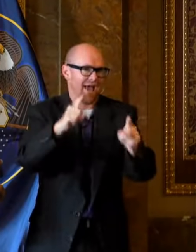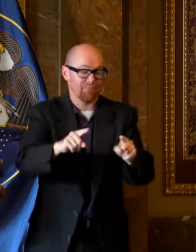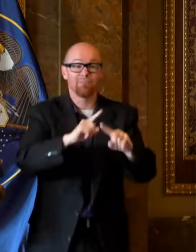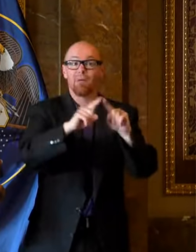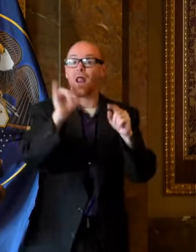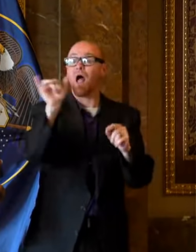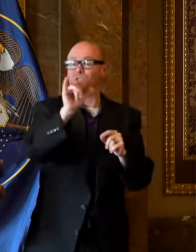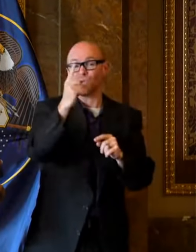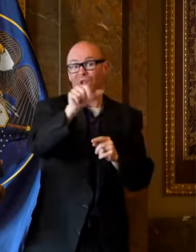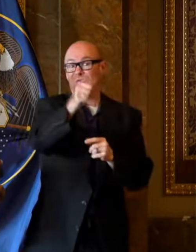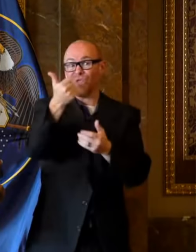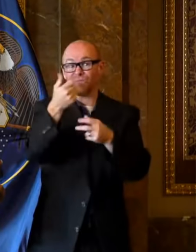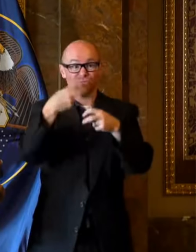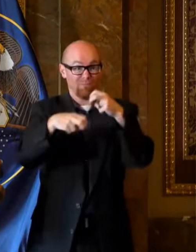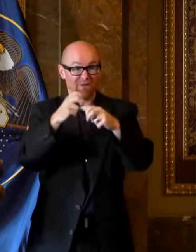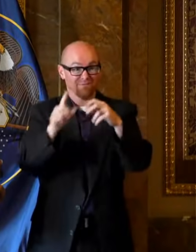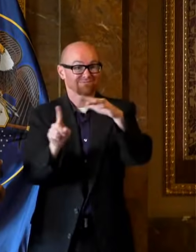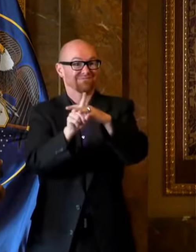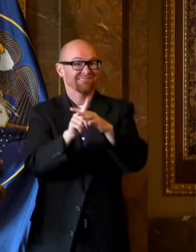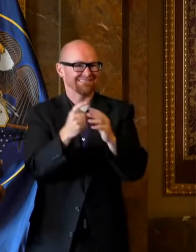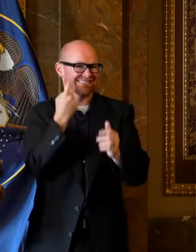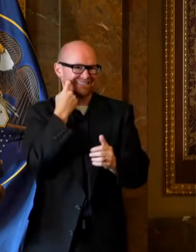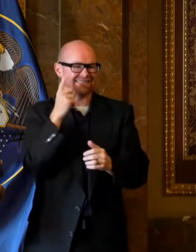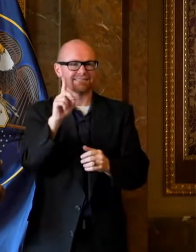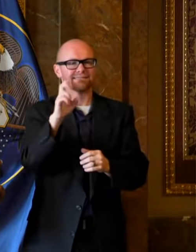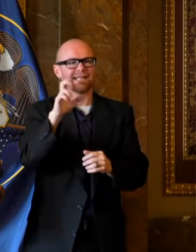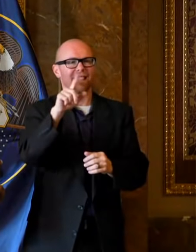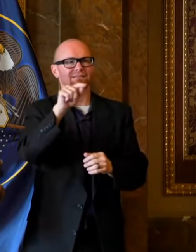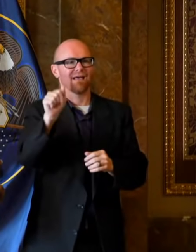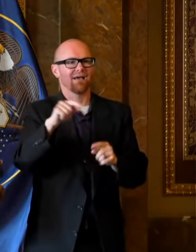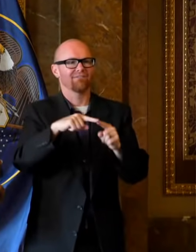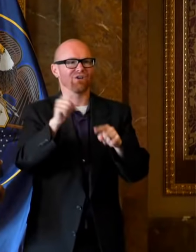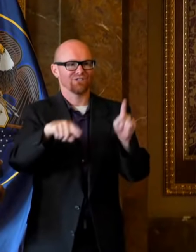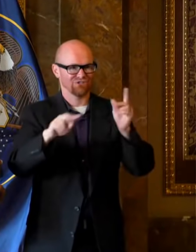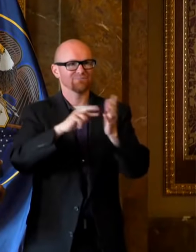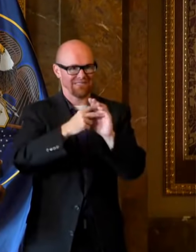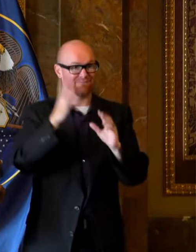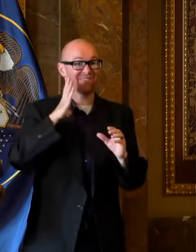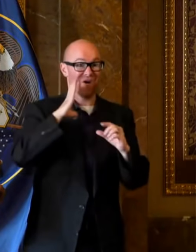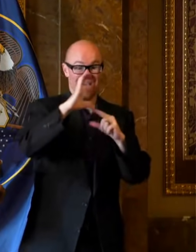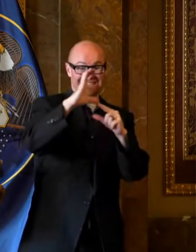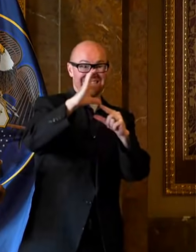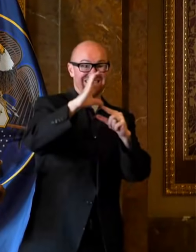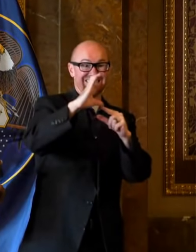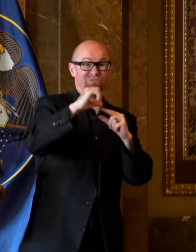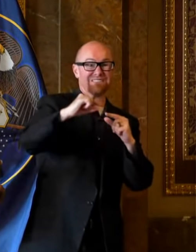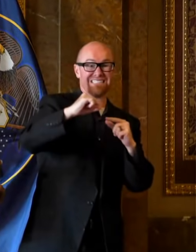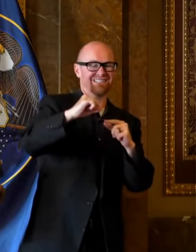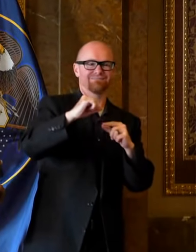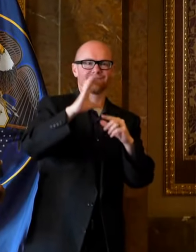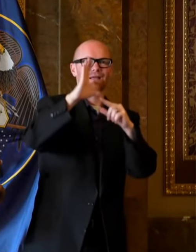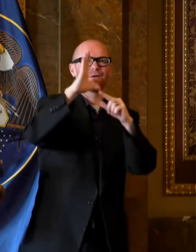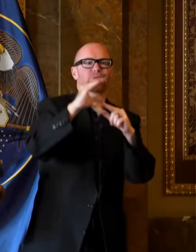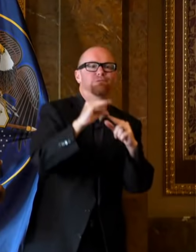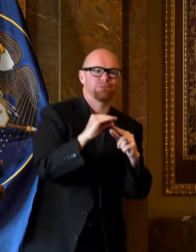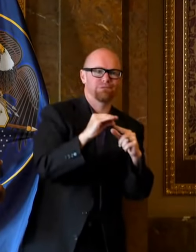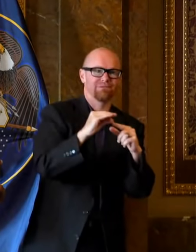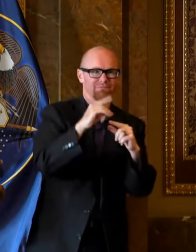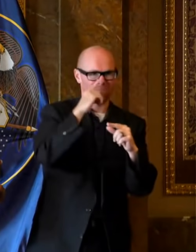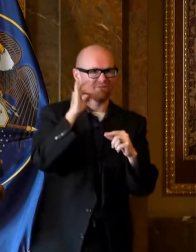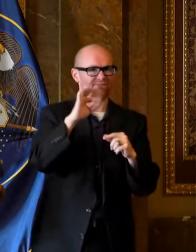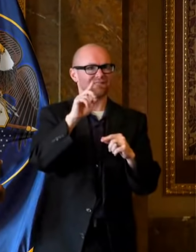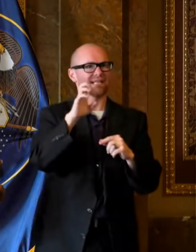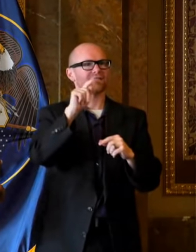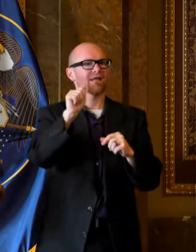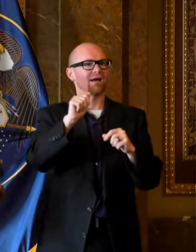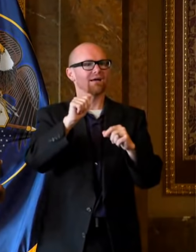contagious and probably more likely to have breakthrough cases as there's community spread. But we are seeing